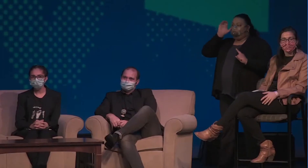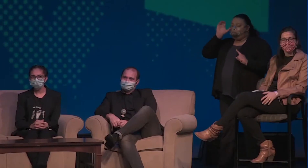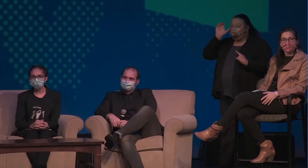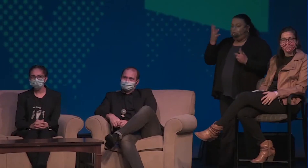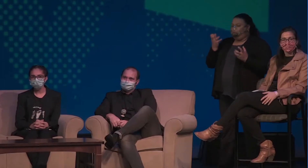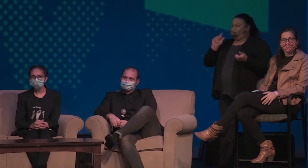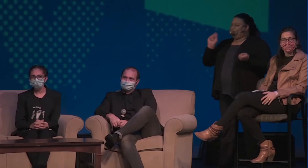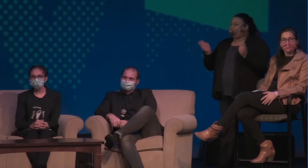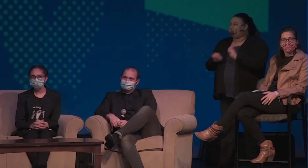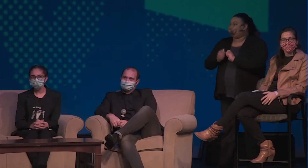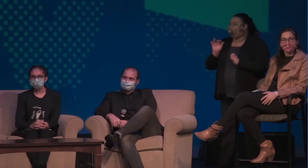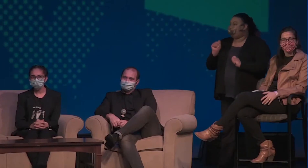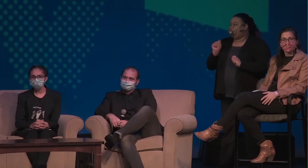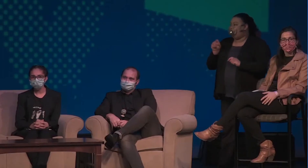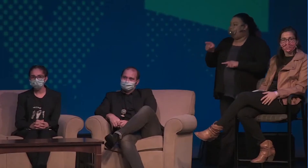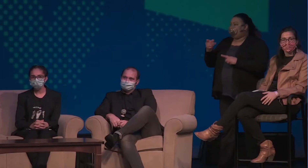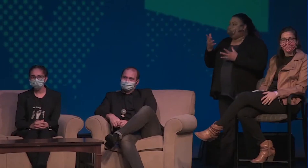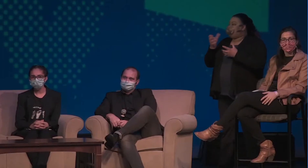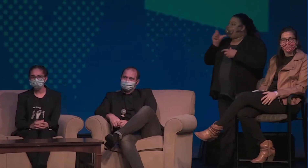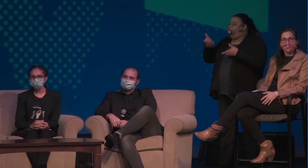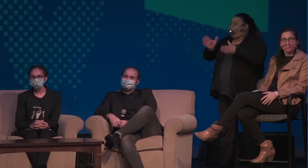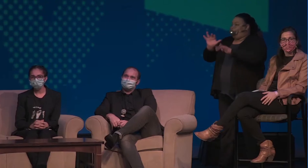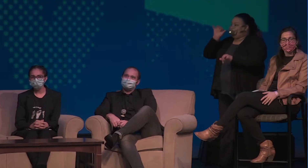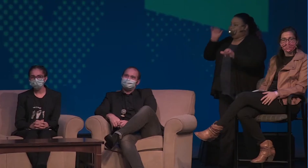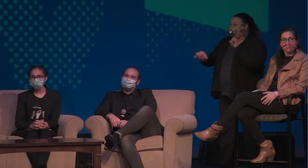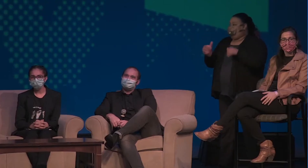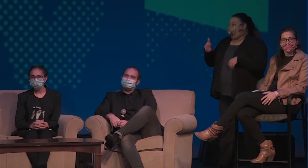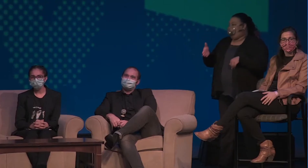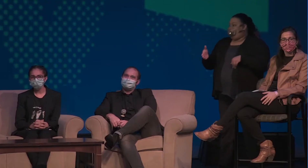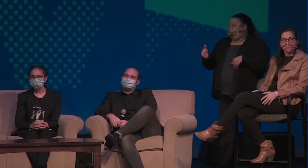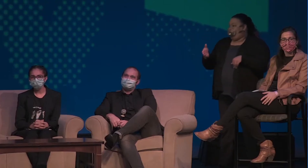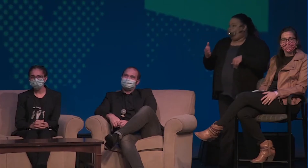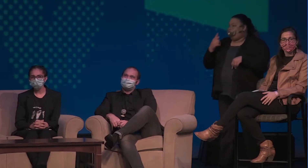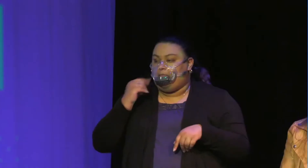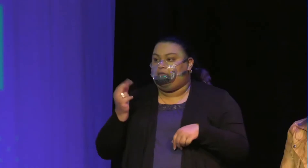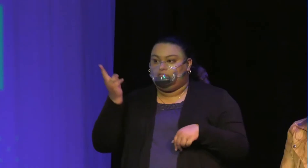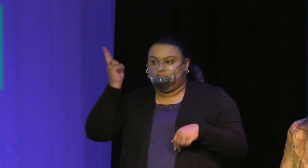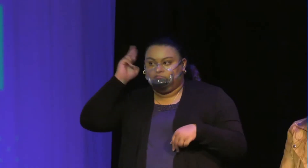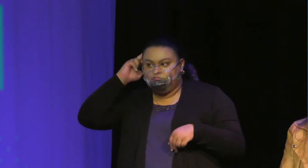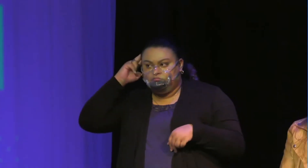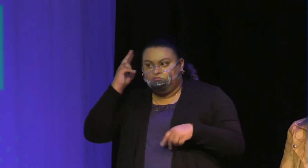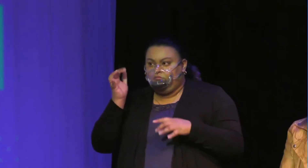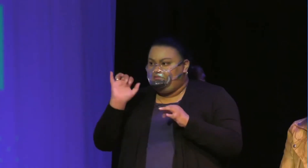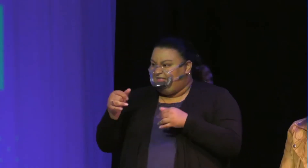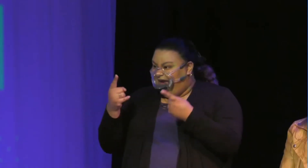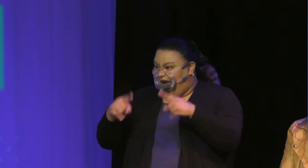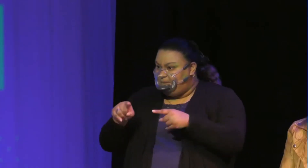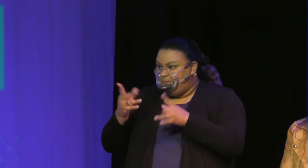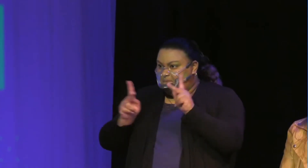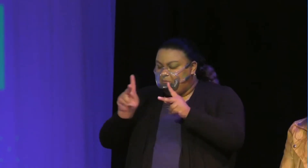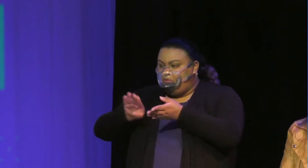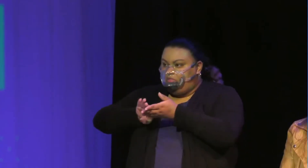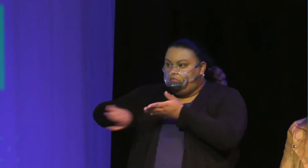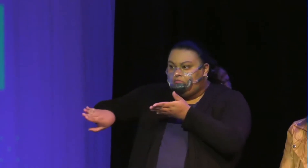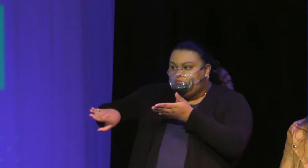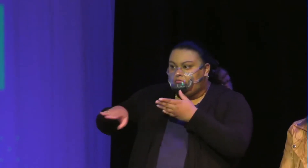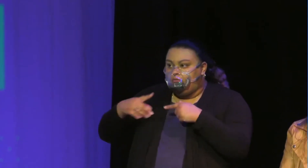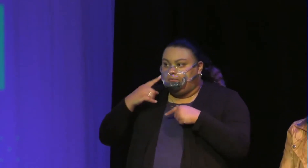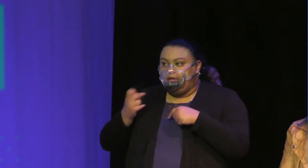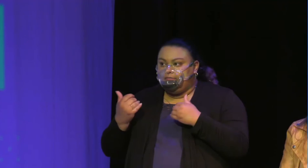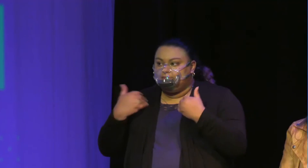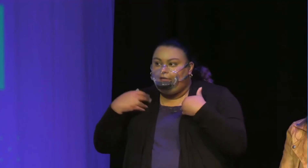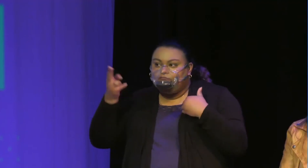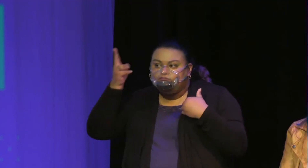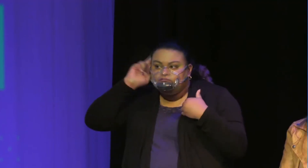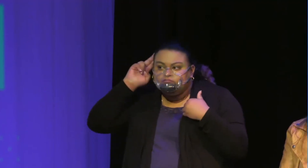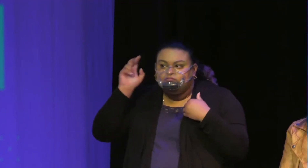therefore he wasn't allowed to stay in the house. I've read that that is fairly prominent in the deaf culture, not just the movie. So I'm curious if any